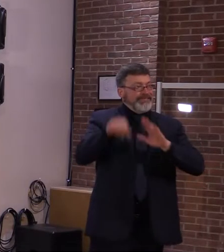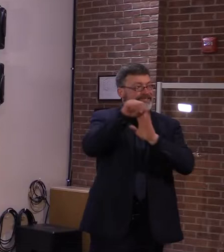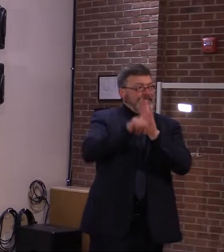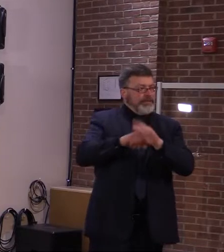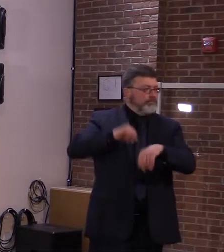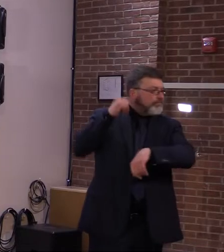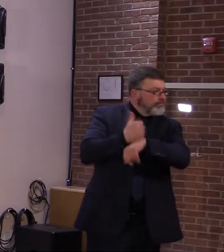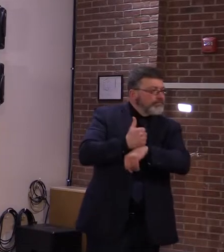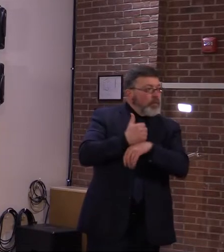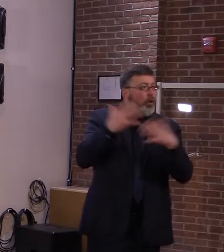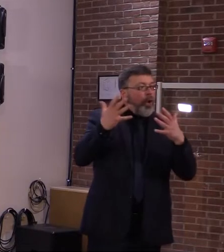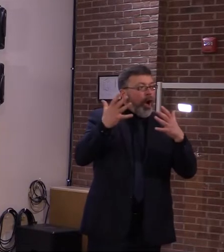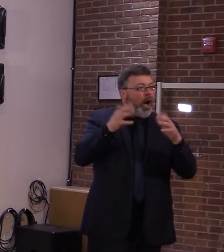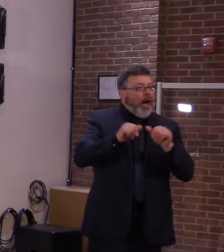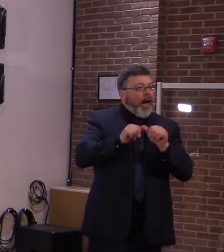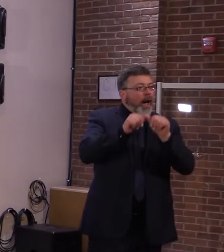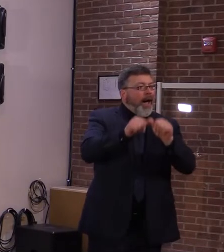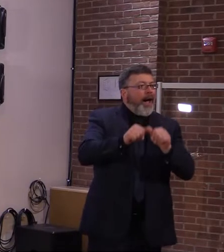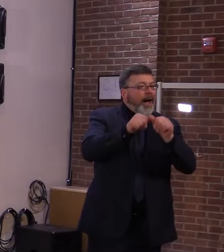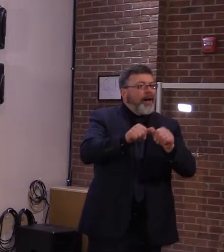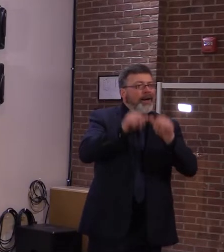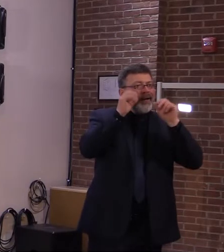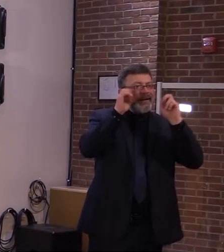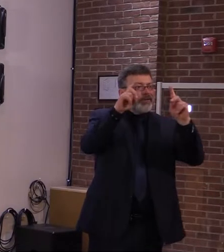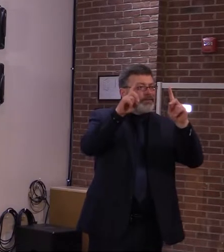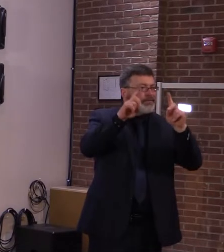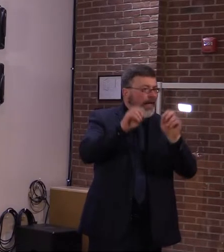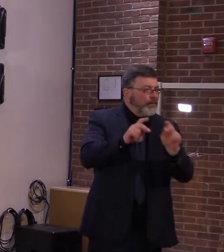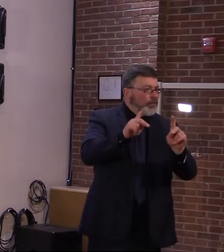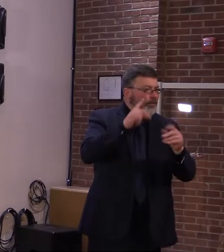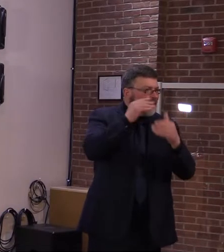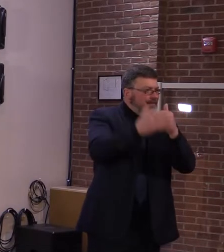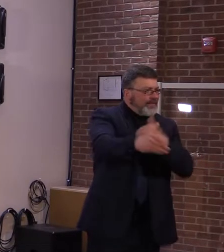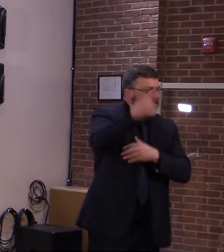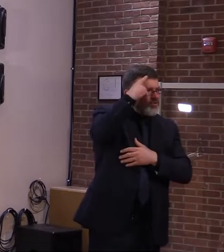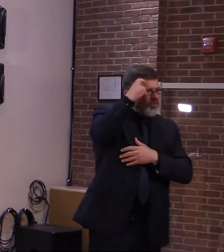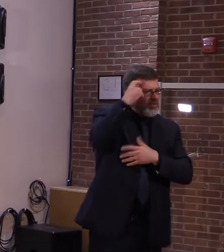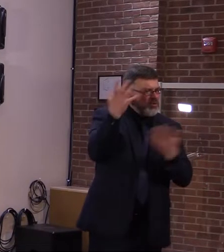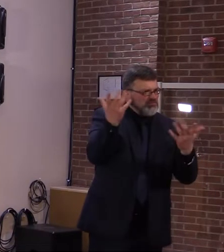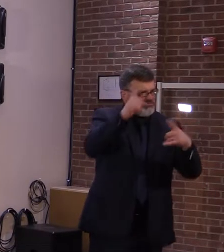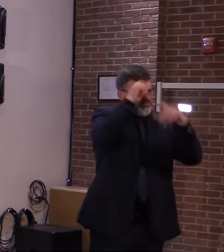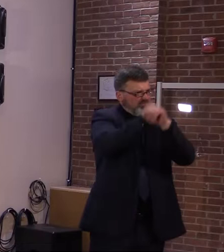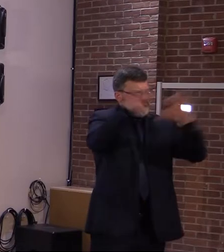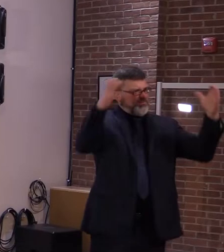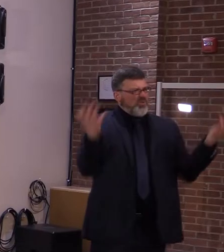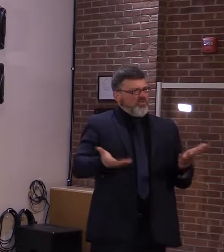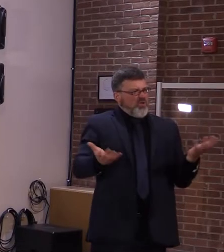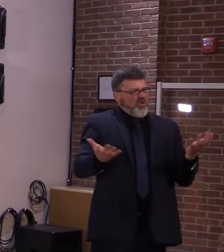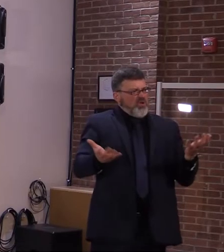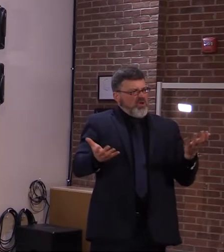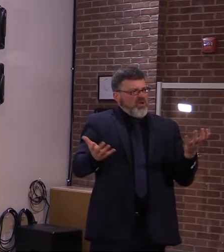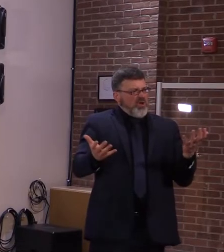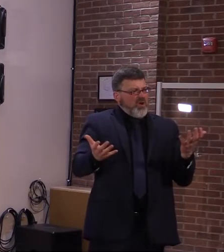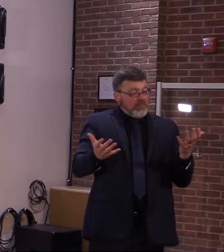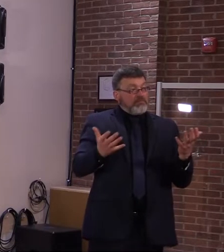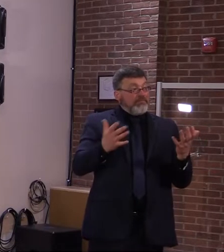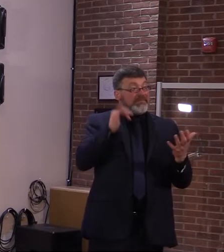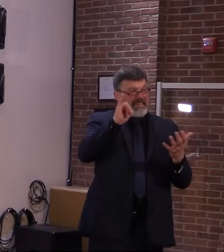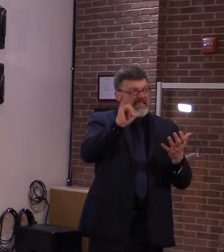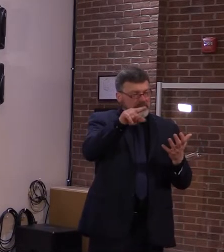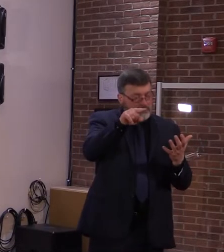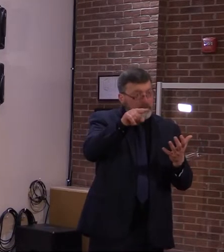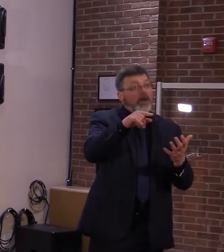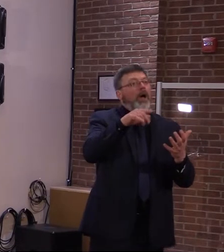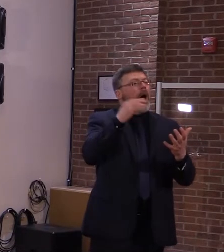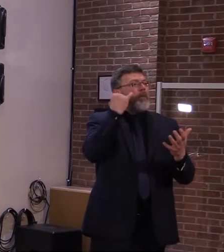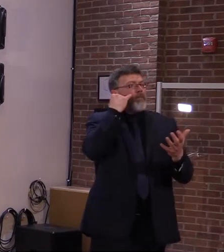I'm just kind of wondering, you know, number one, what will that look like? And what will it cost families as well? What will be the average cost for some of